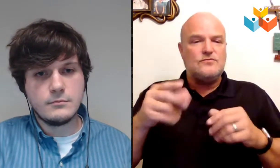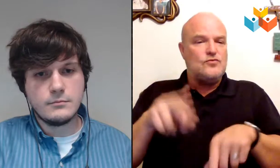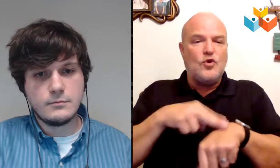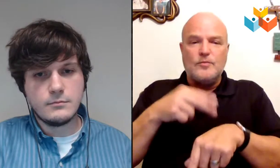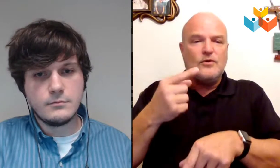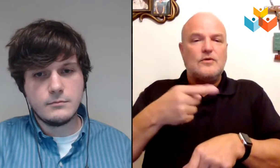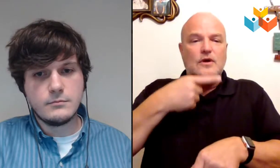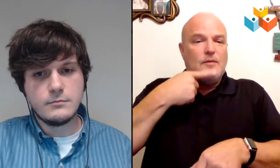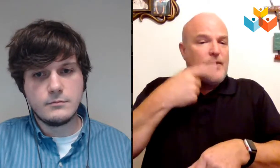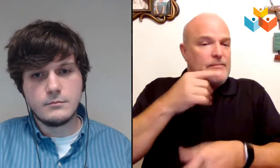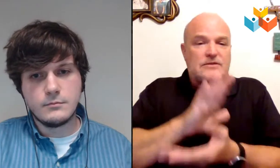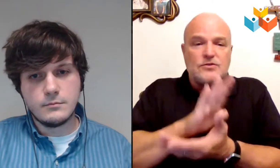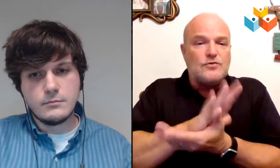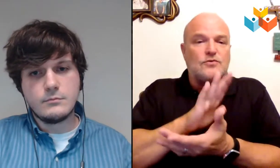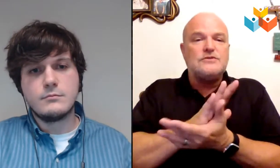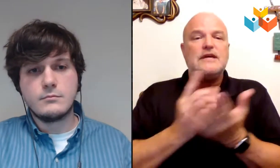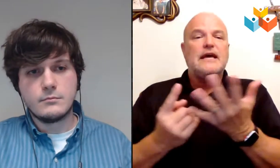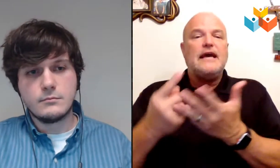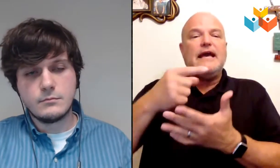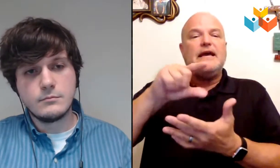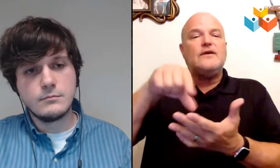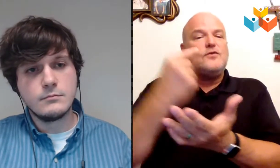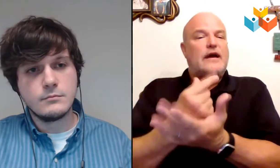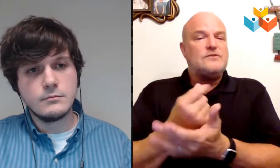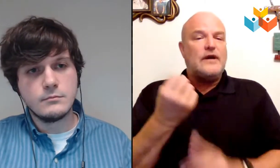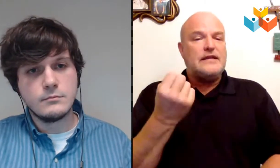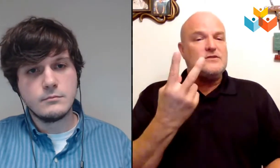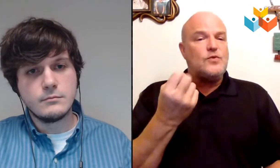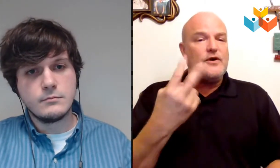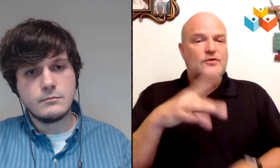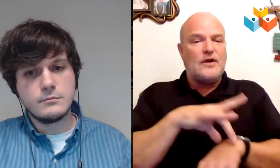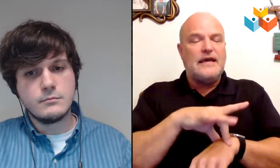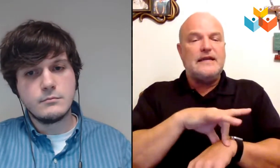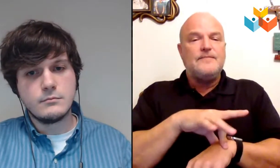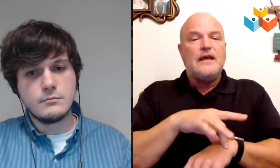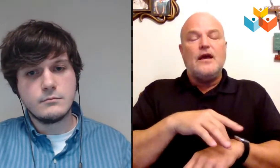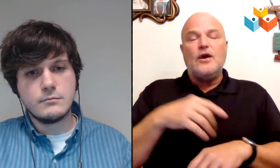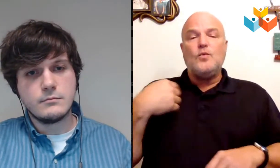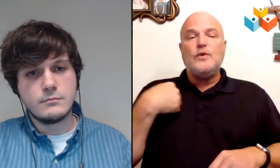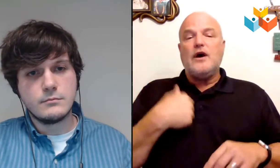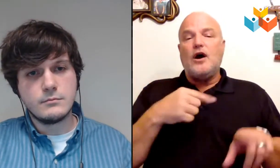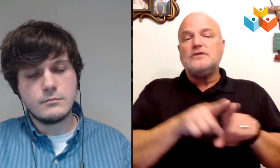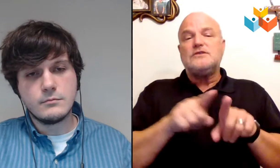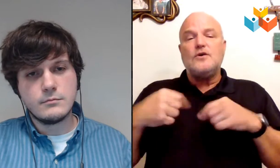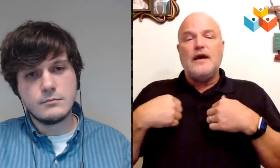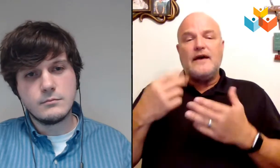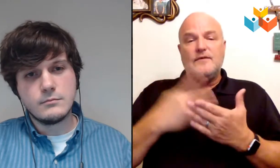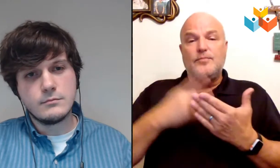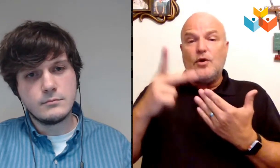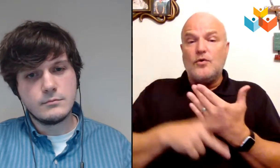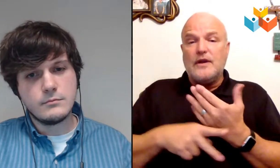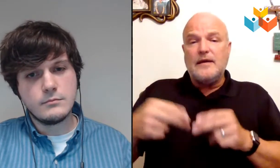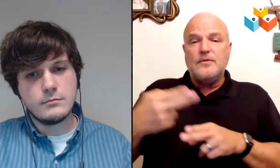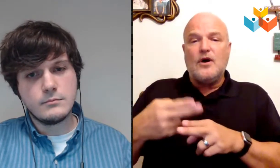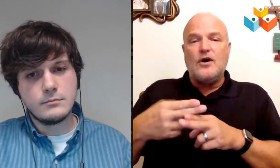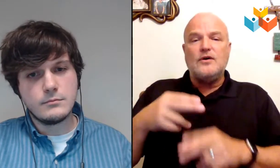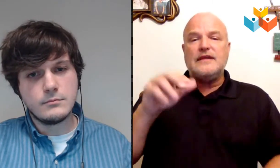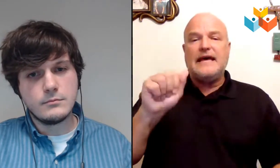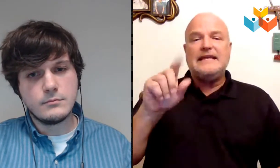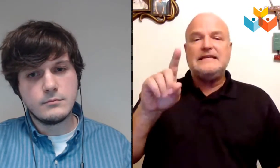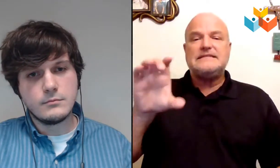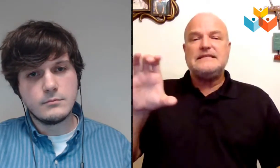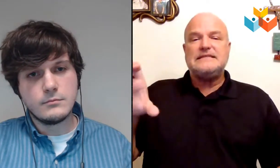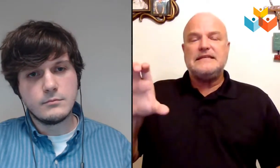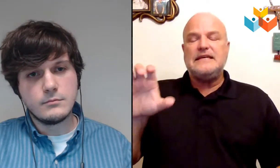like normal public schools, and graduate at 12th grade. We also have a program